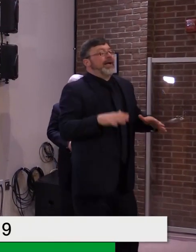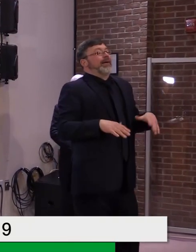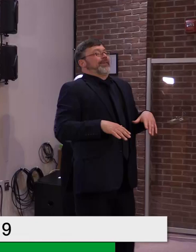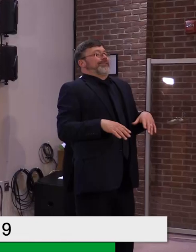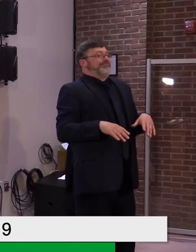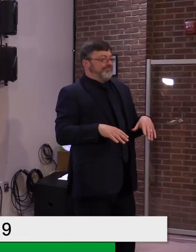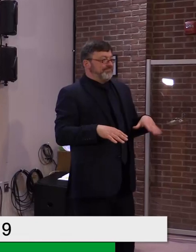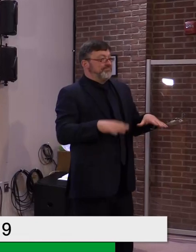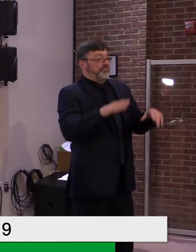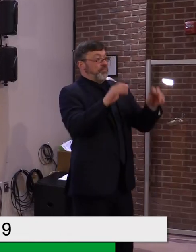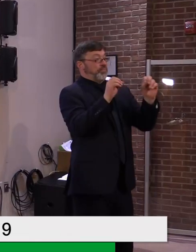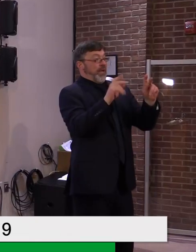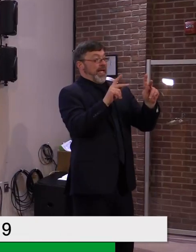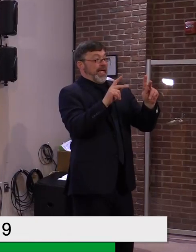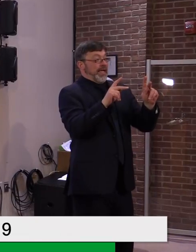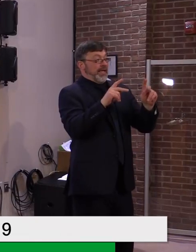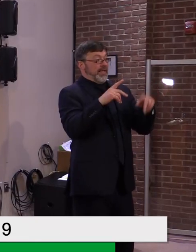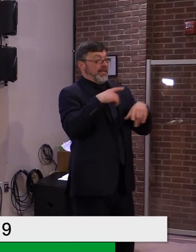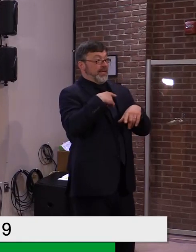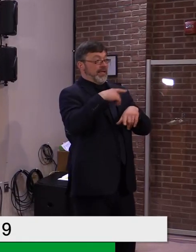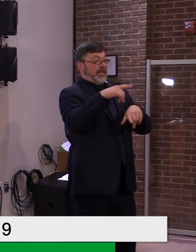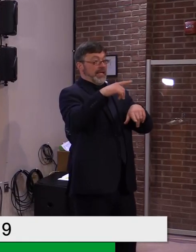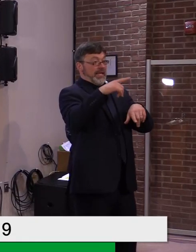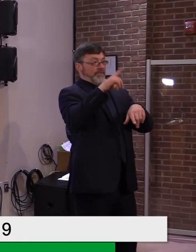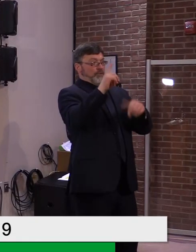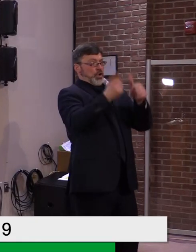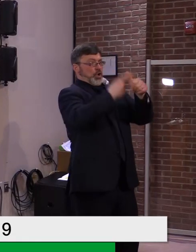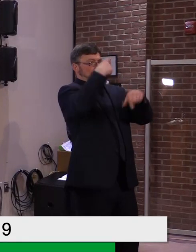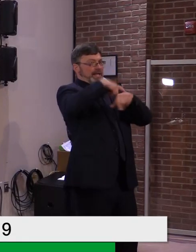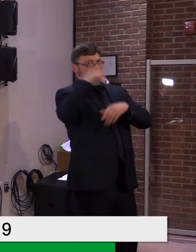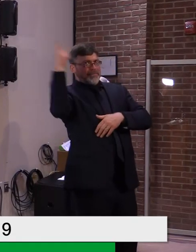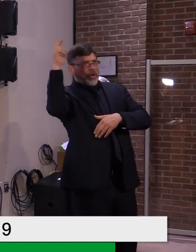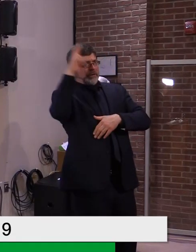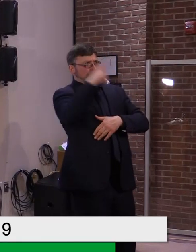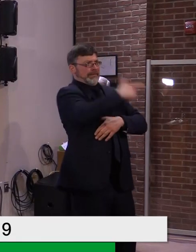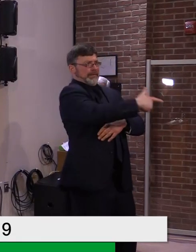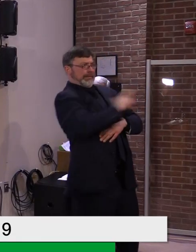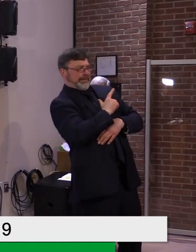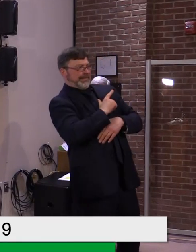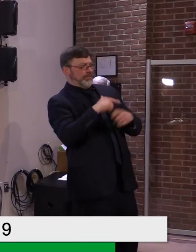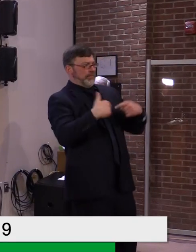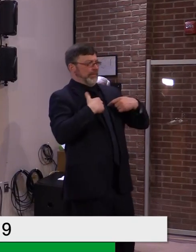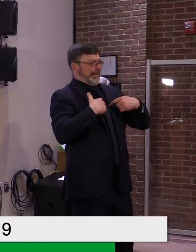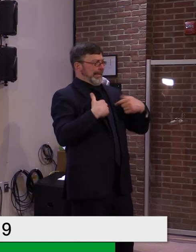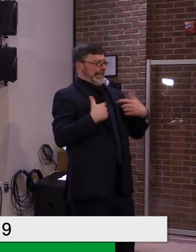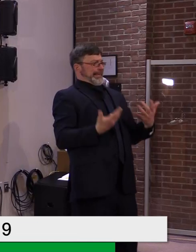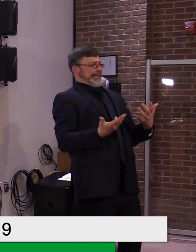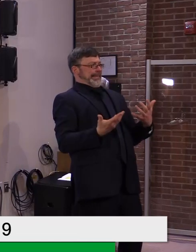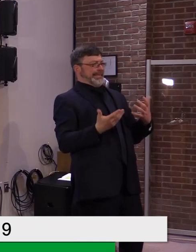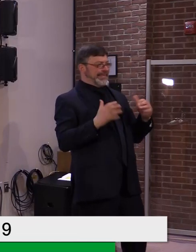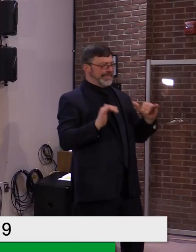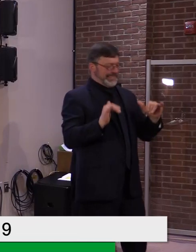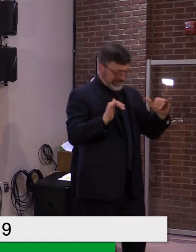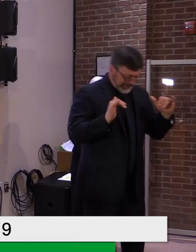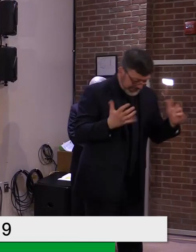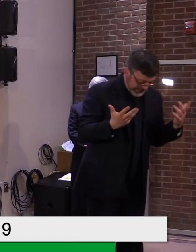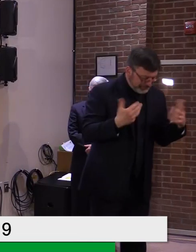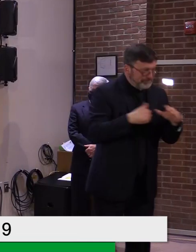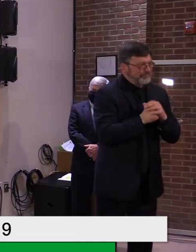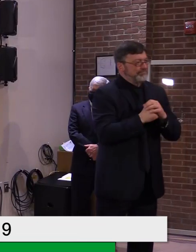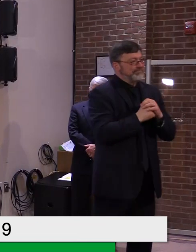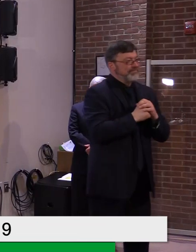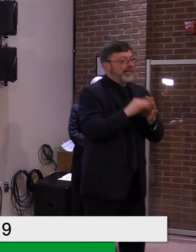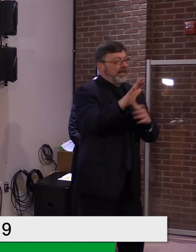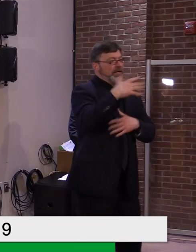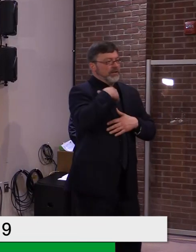hadn't considered that, but I understand the timeline and taking credit for something you